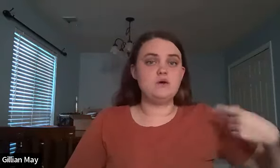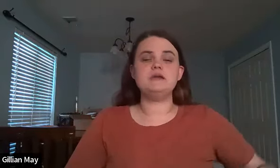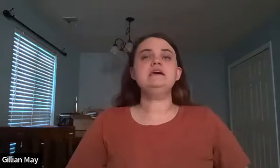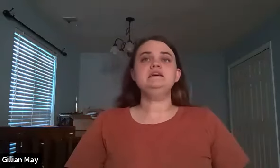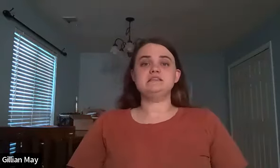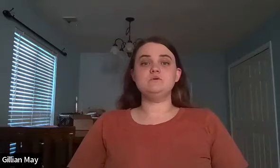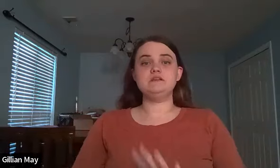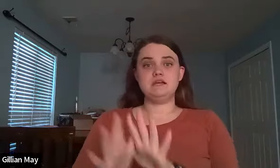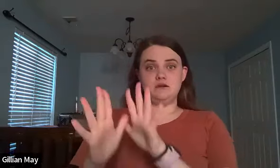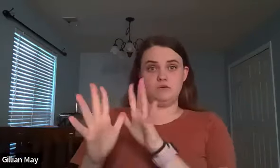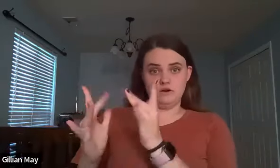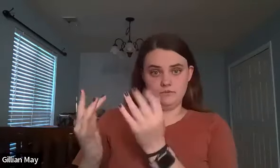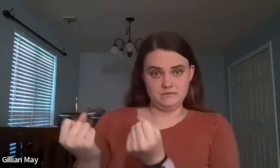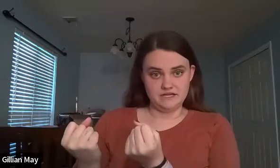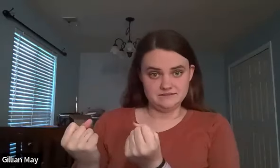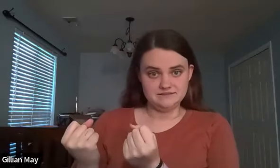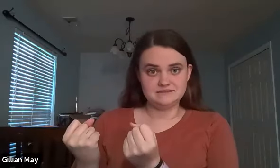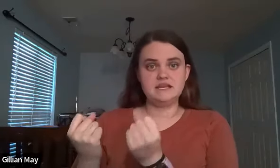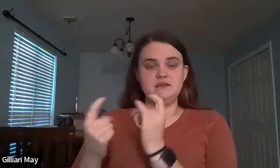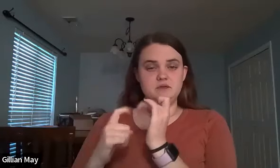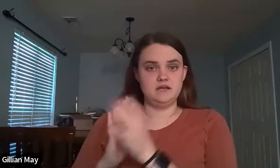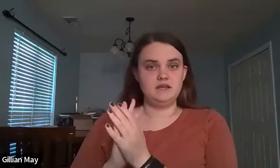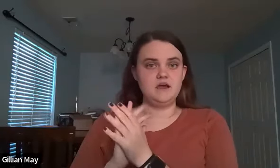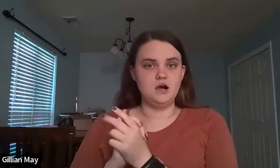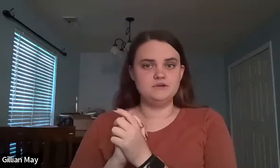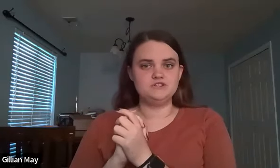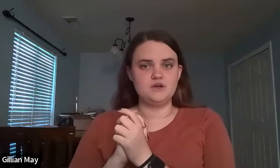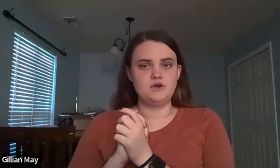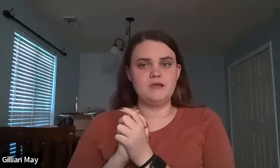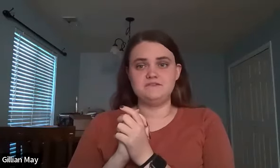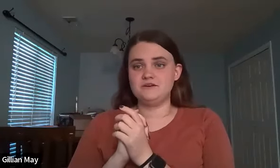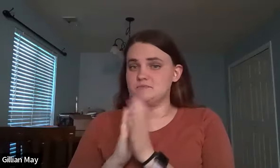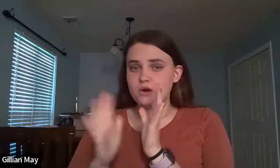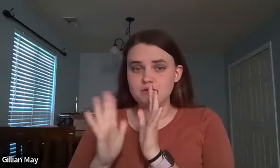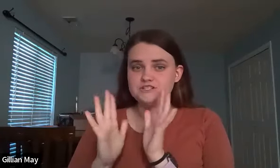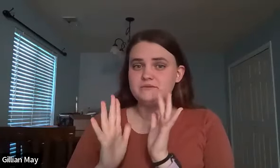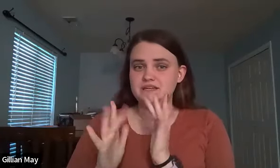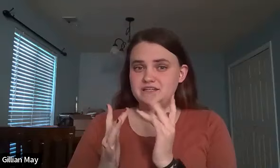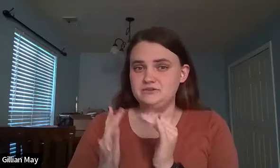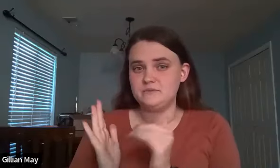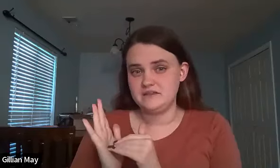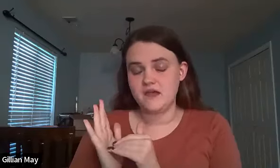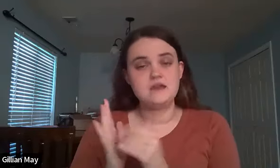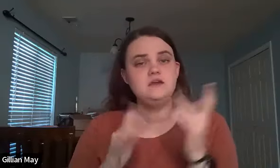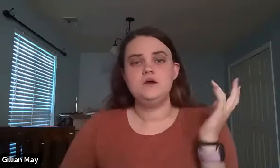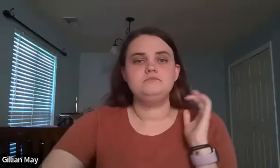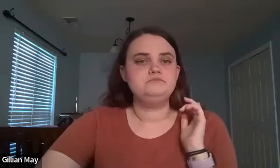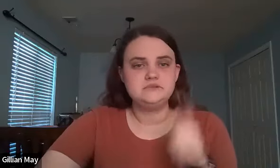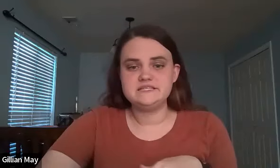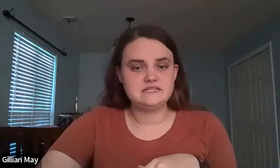going. Some will be like, now hold on, wait a minute and give me a minute. So if there is a point where you're just like, wait, can you repeat that? Please send